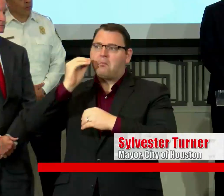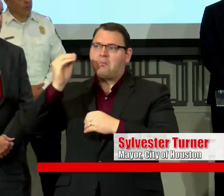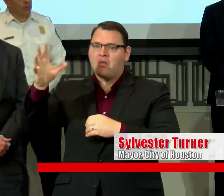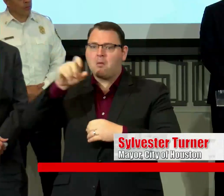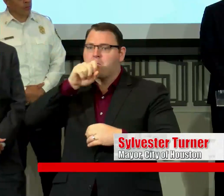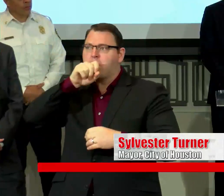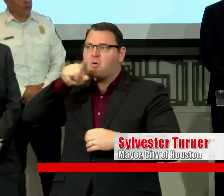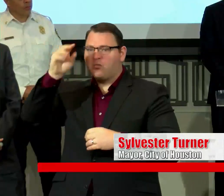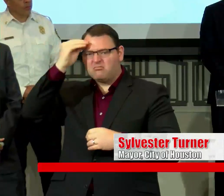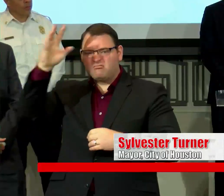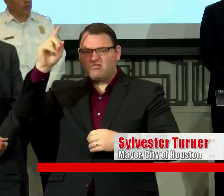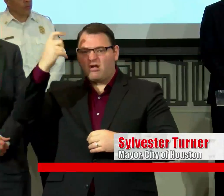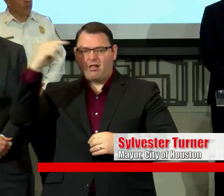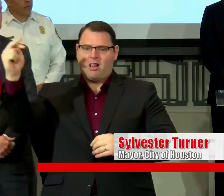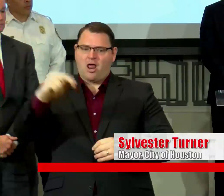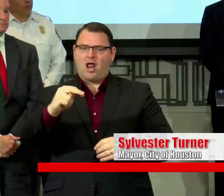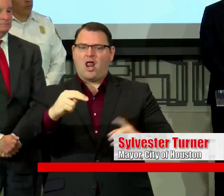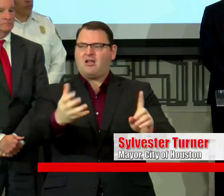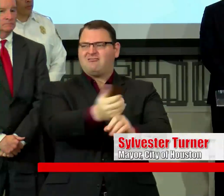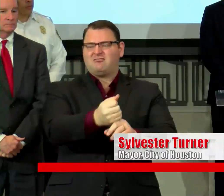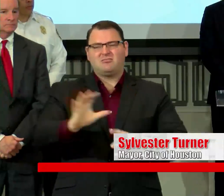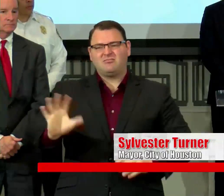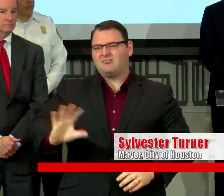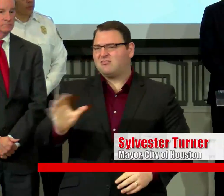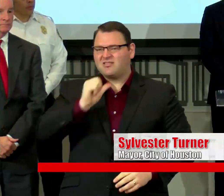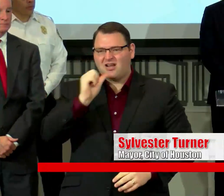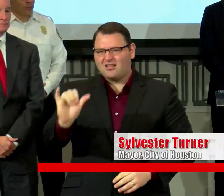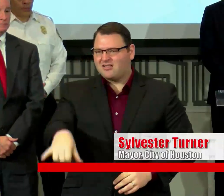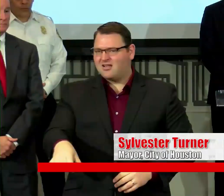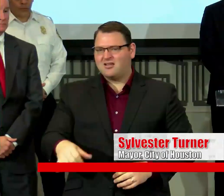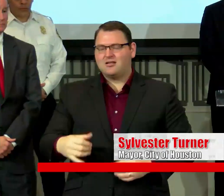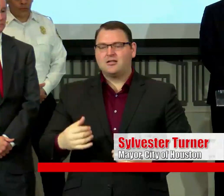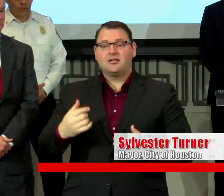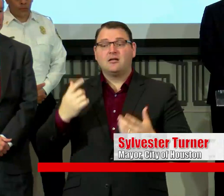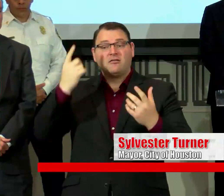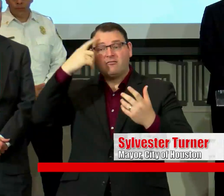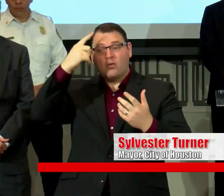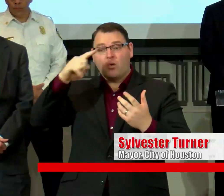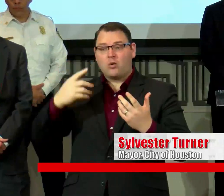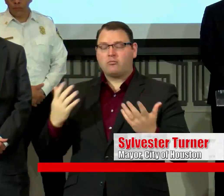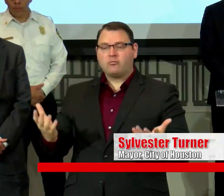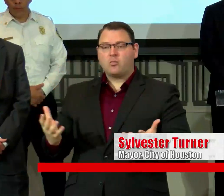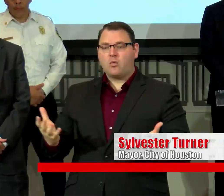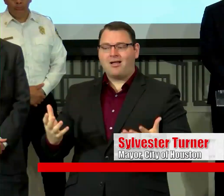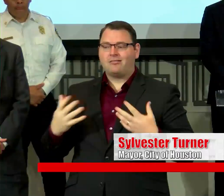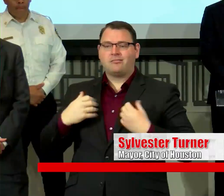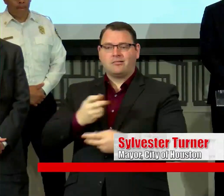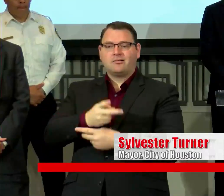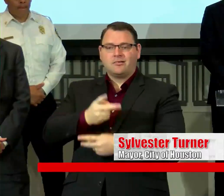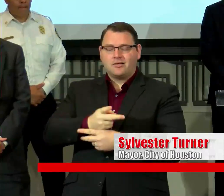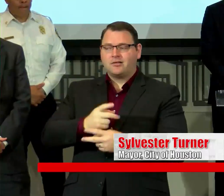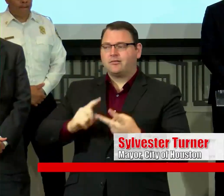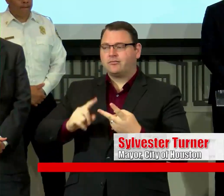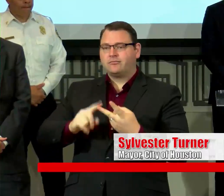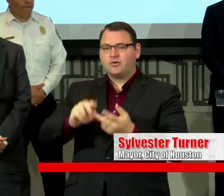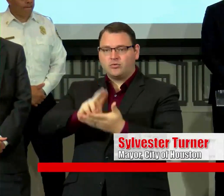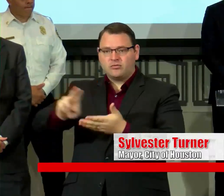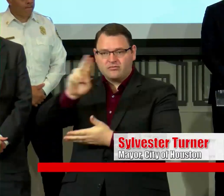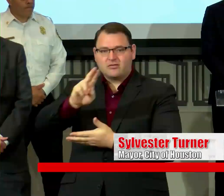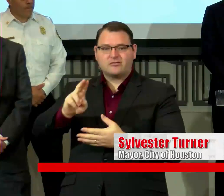healthcare delivery system, college university grants, transportation, streets, roads,